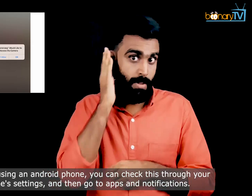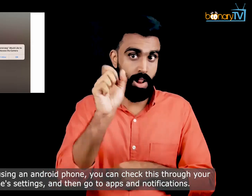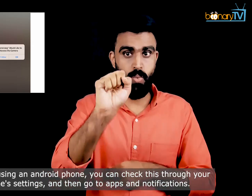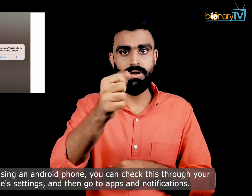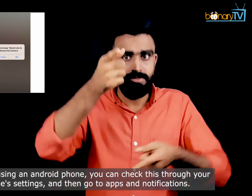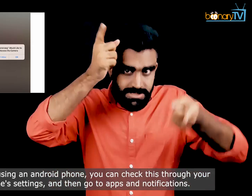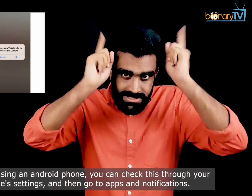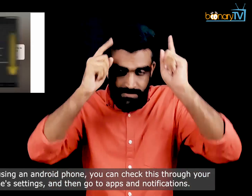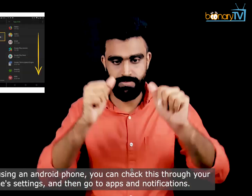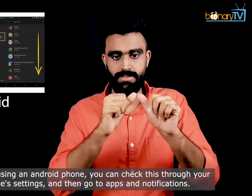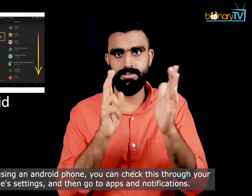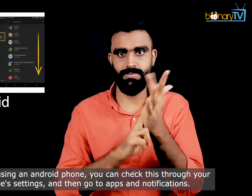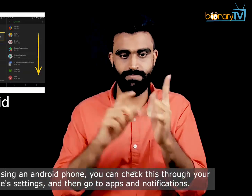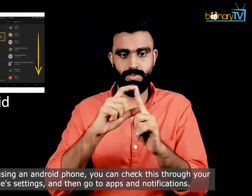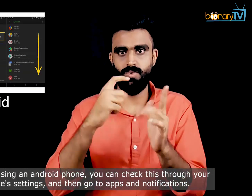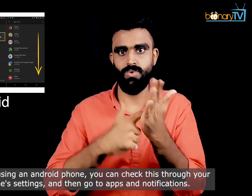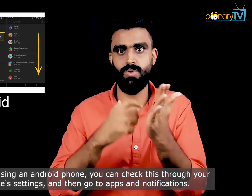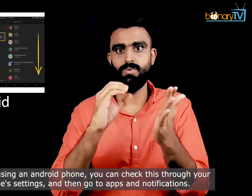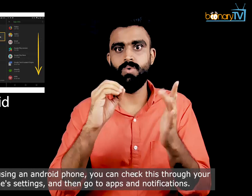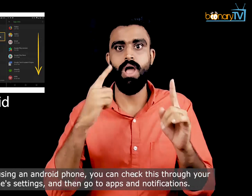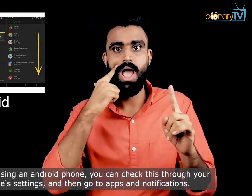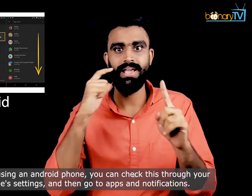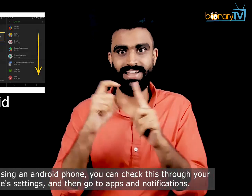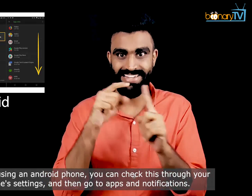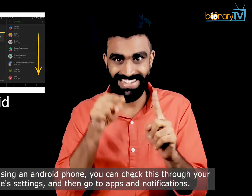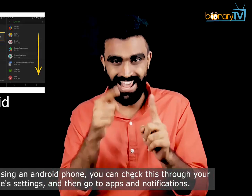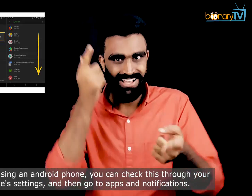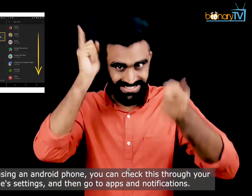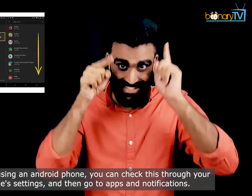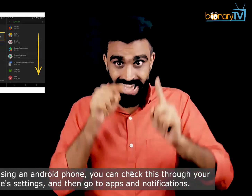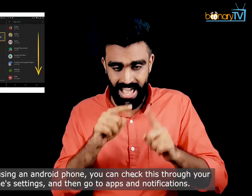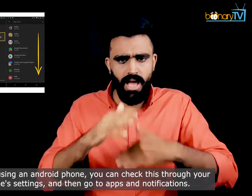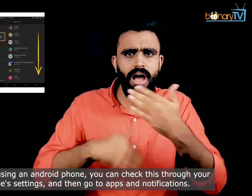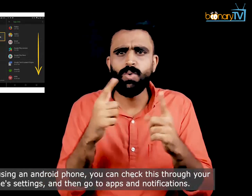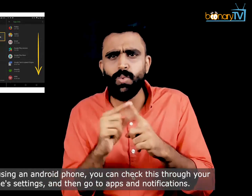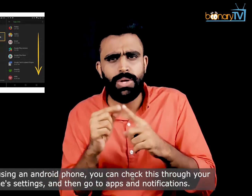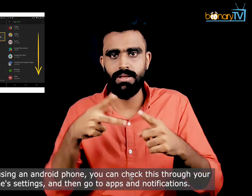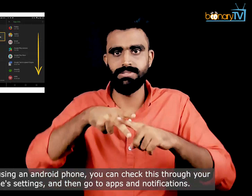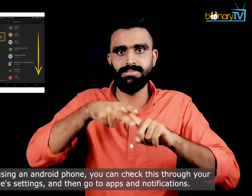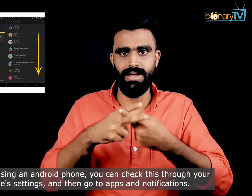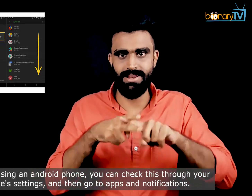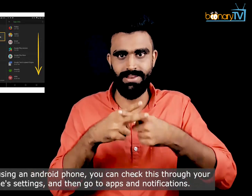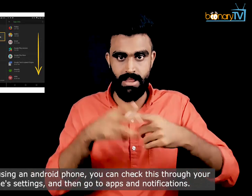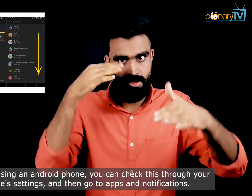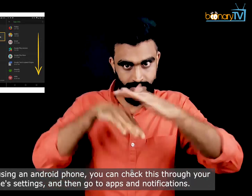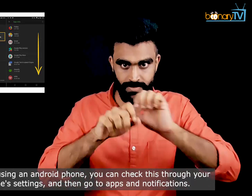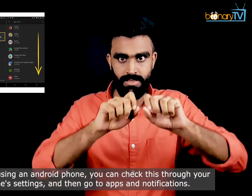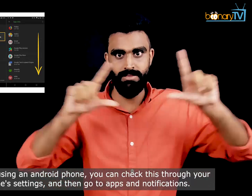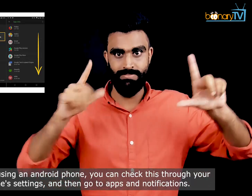an Android phone, you can check this through your phone's settings and